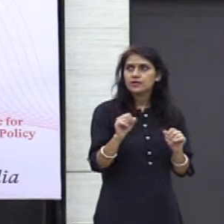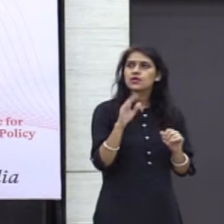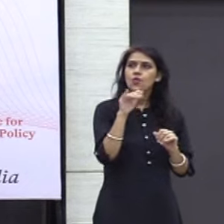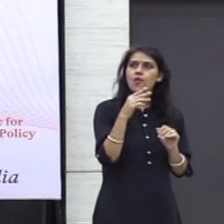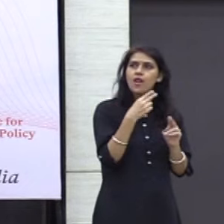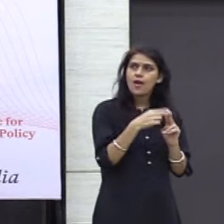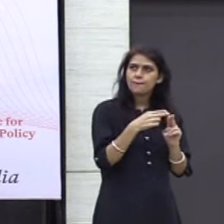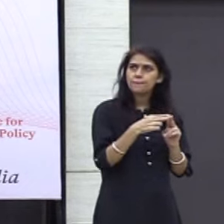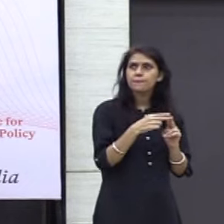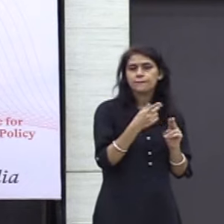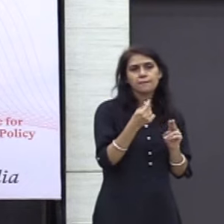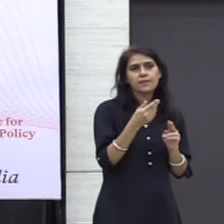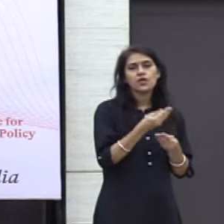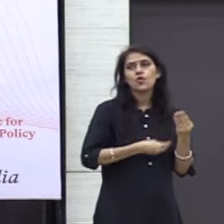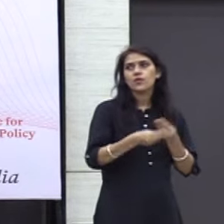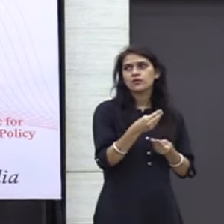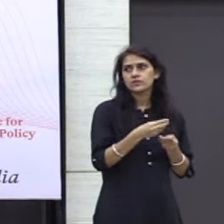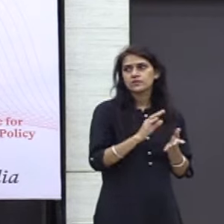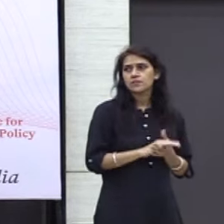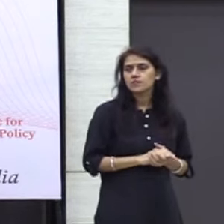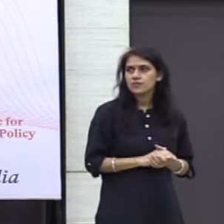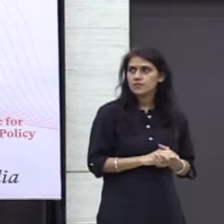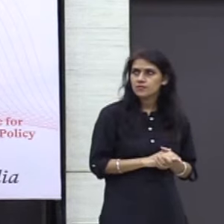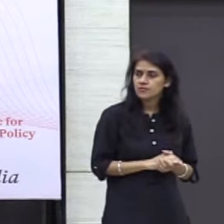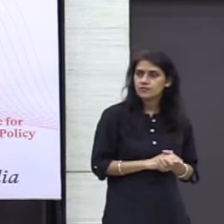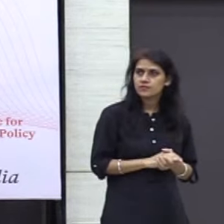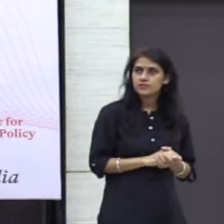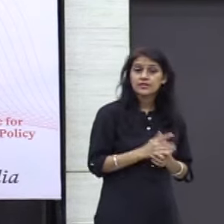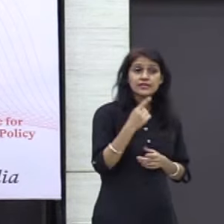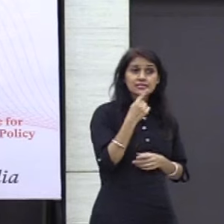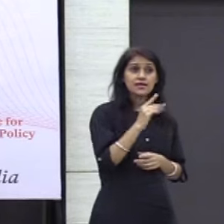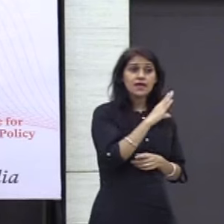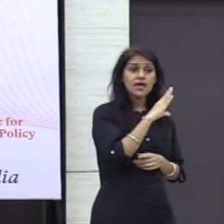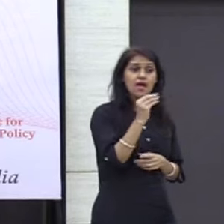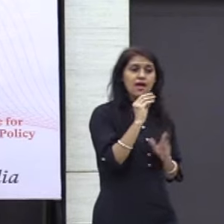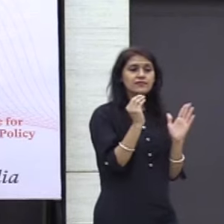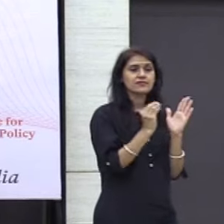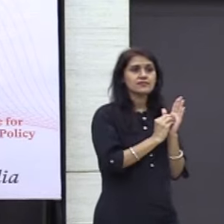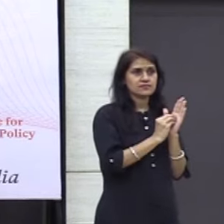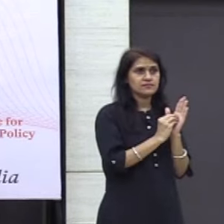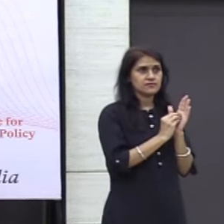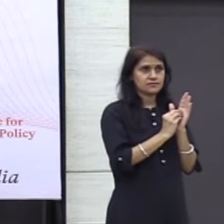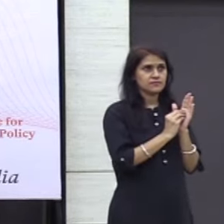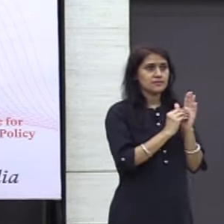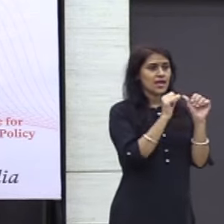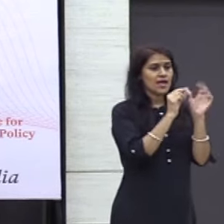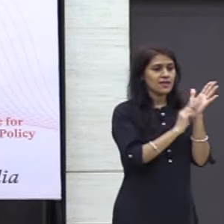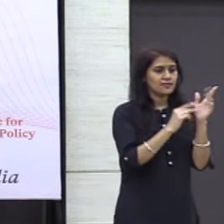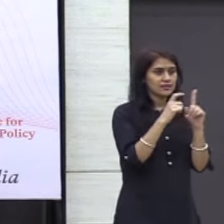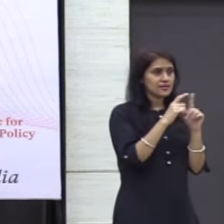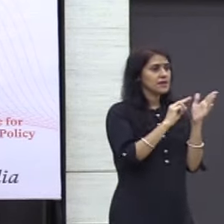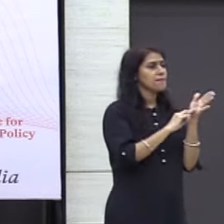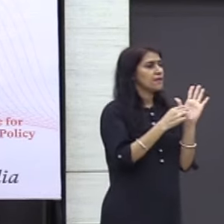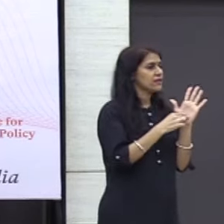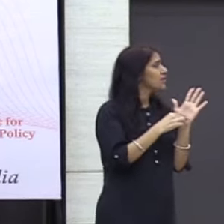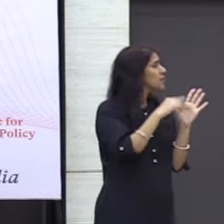laundering. So they made the, they said and what is tainted becomes